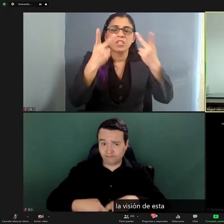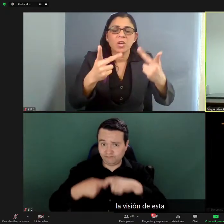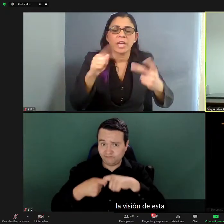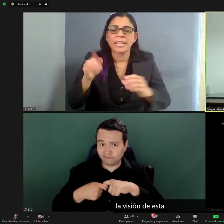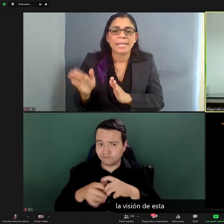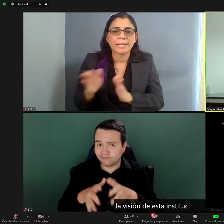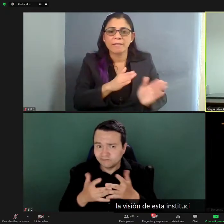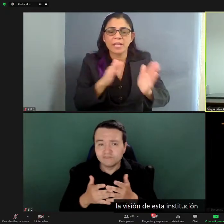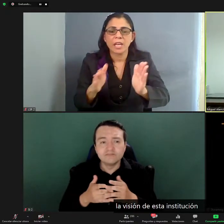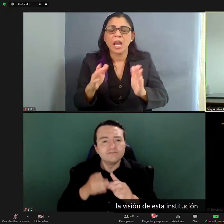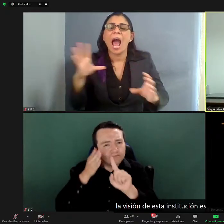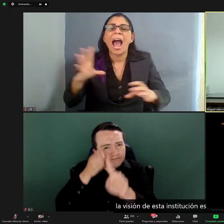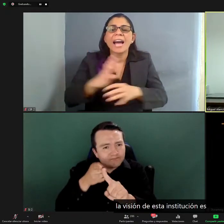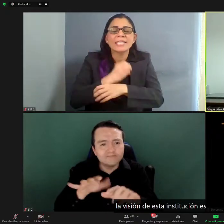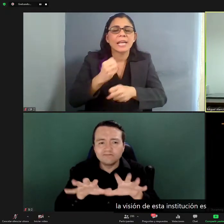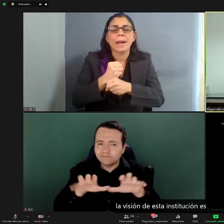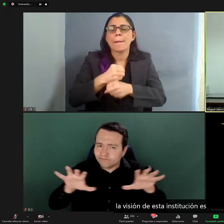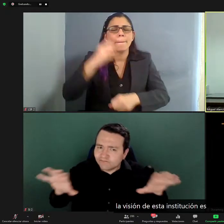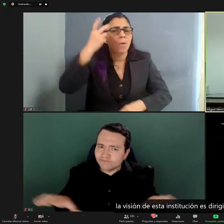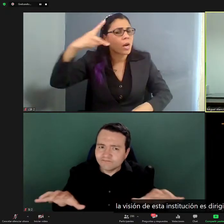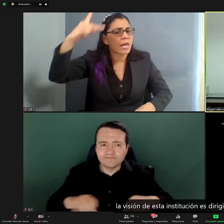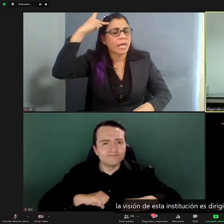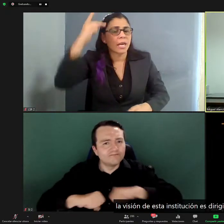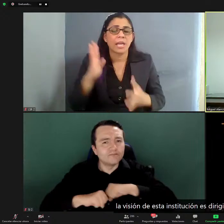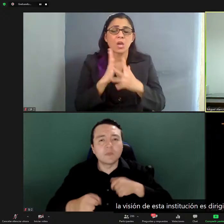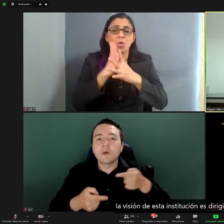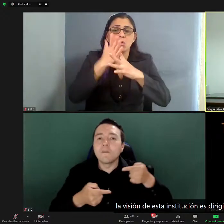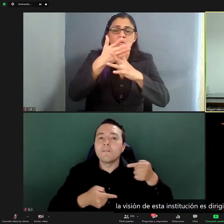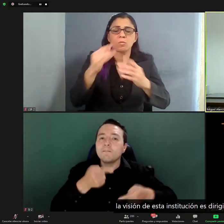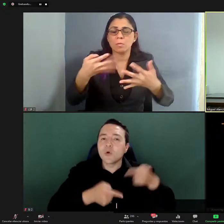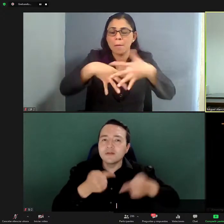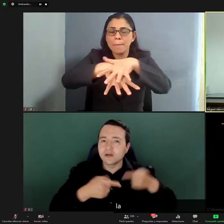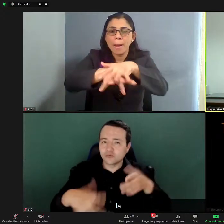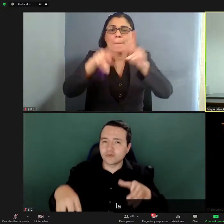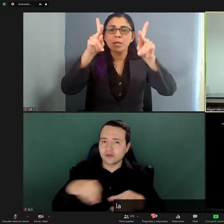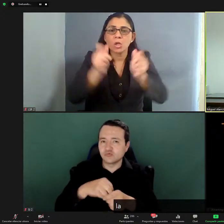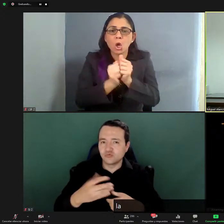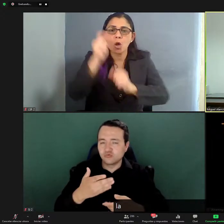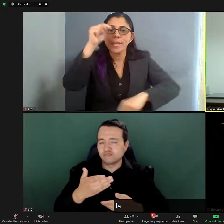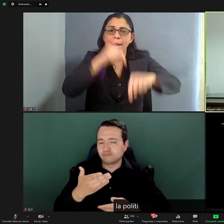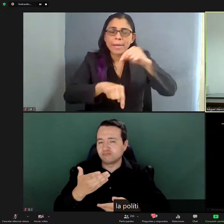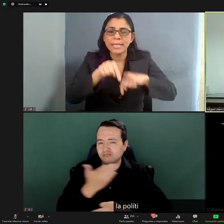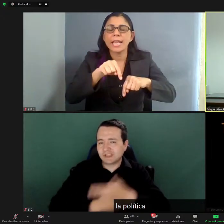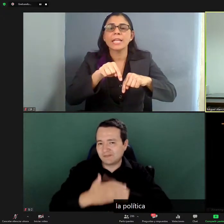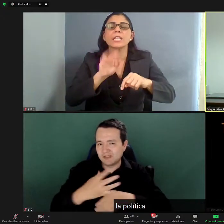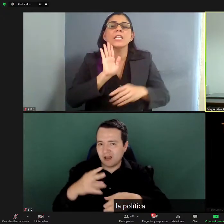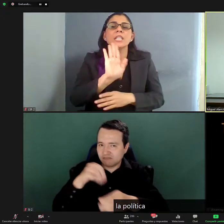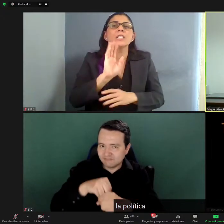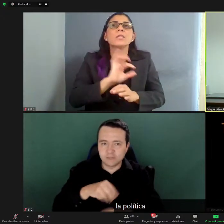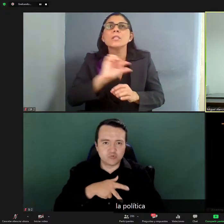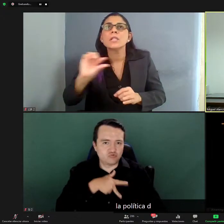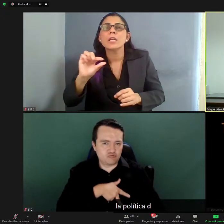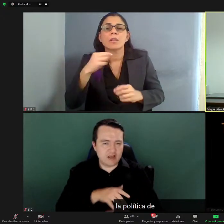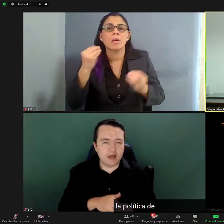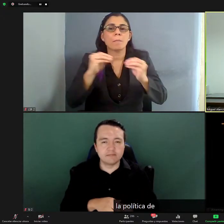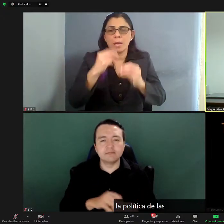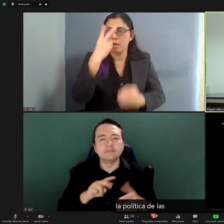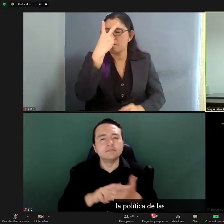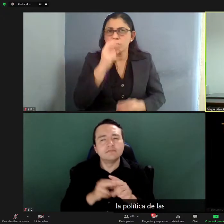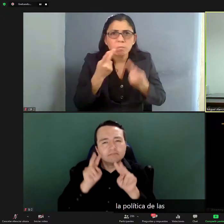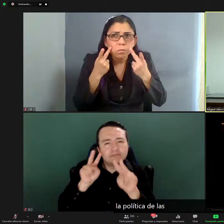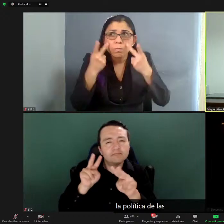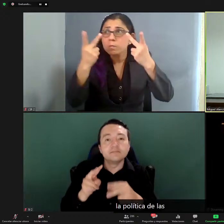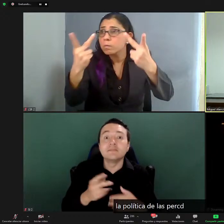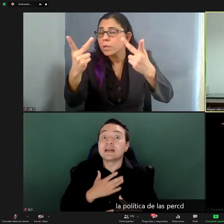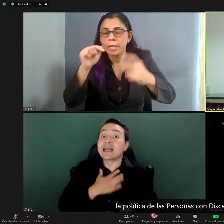institution is conducting and executing social inclusion policies of persons with disabilities